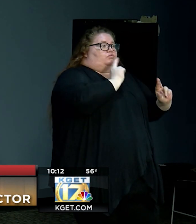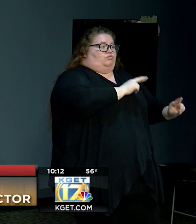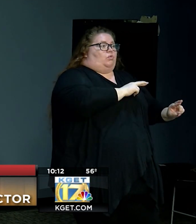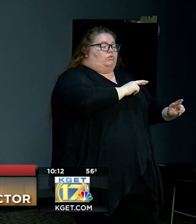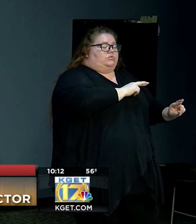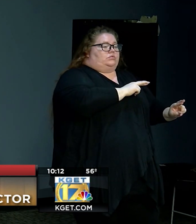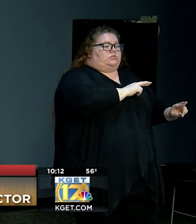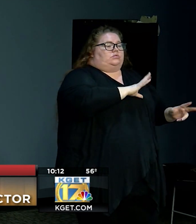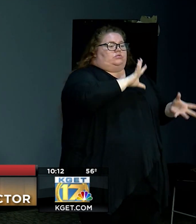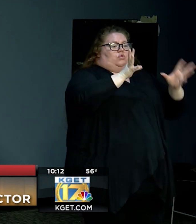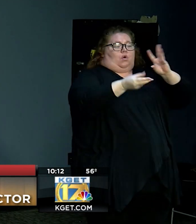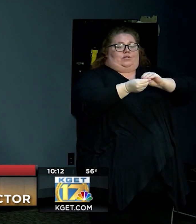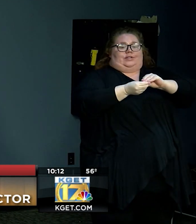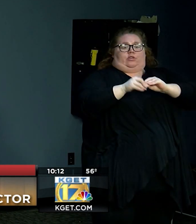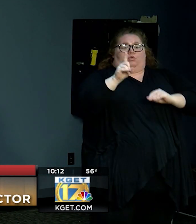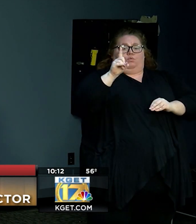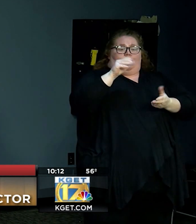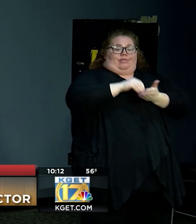to a total of